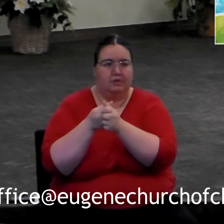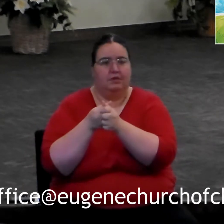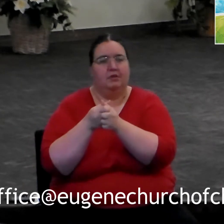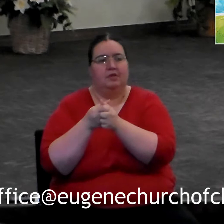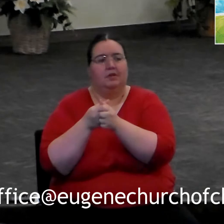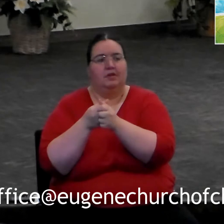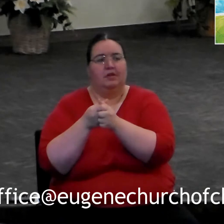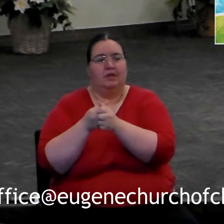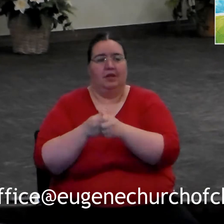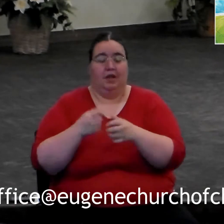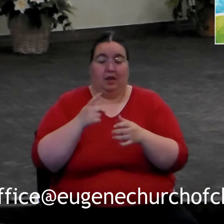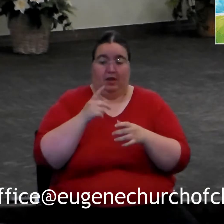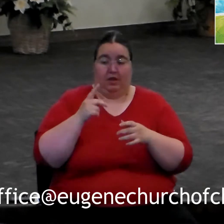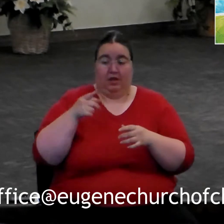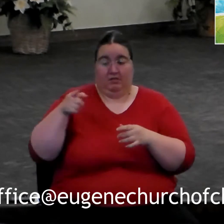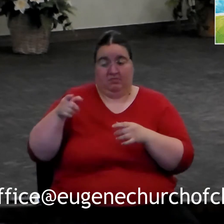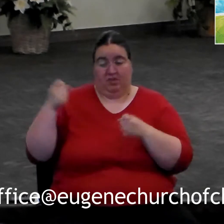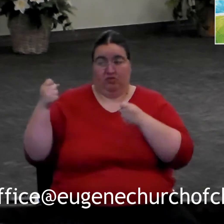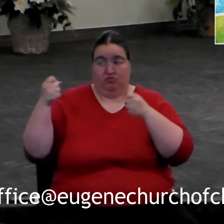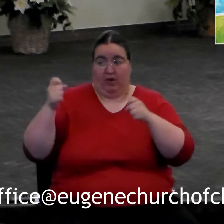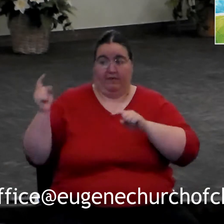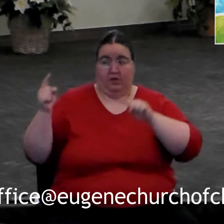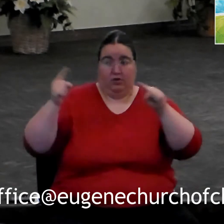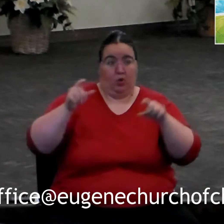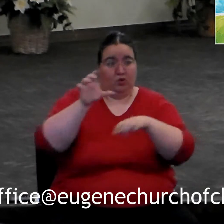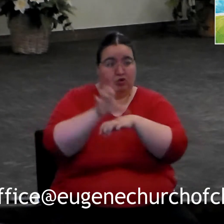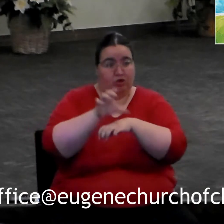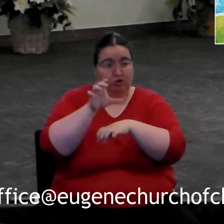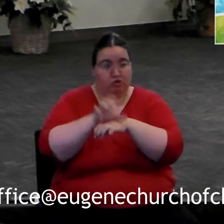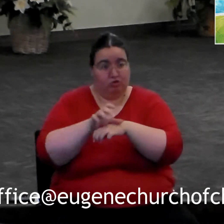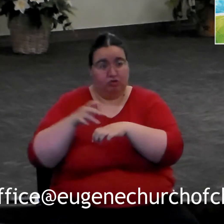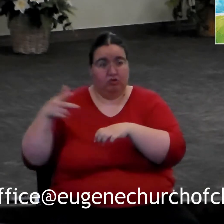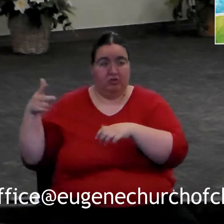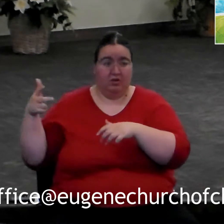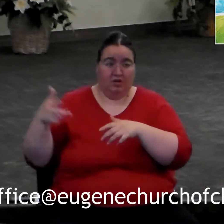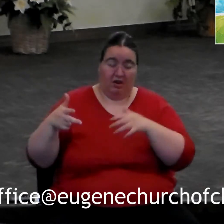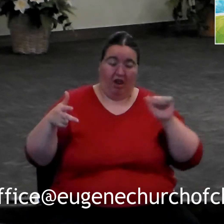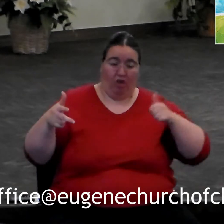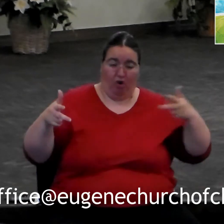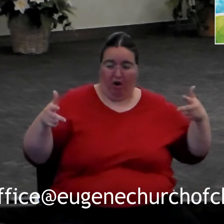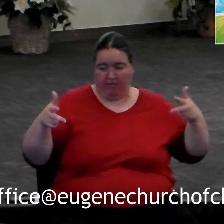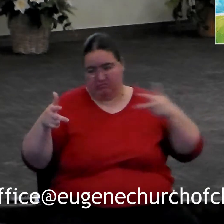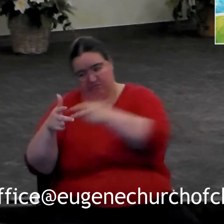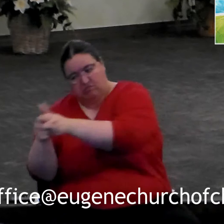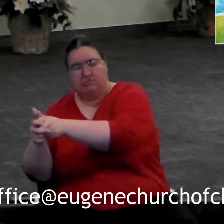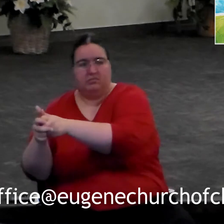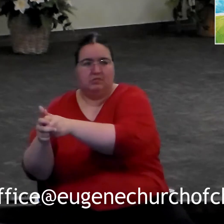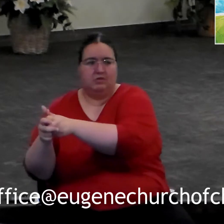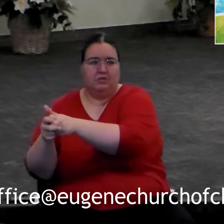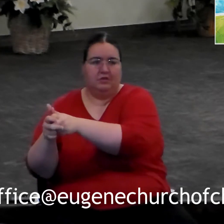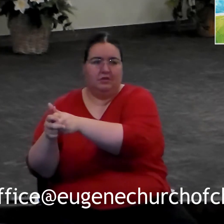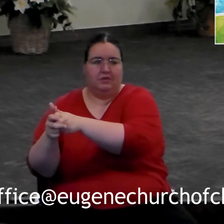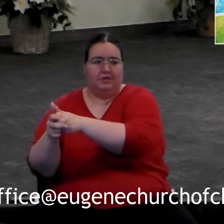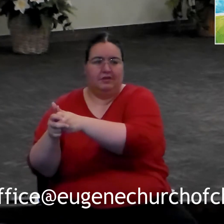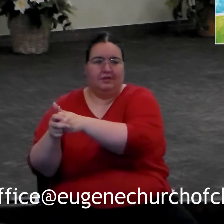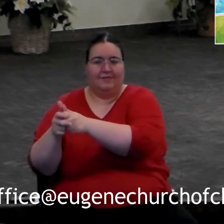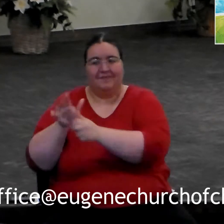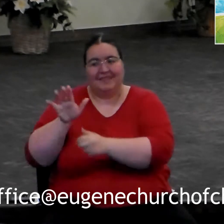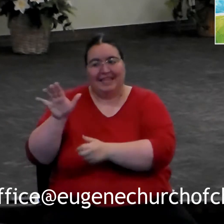His wife, still today, 25 years later, walks with a limp as a result of that accident. She had almost all of the blood in her body replaced